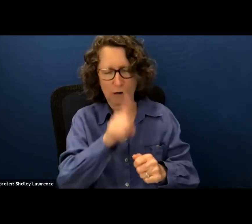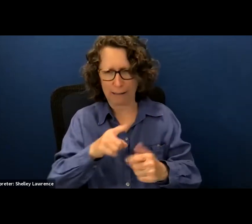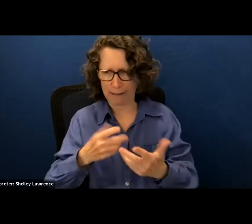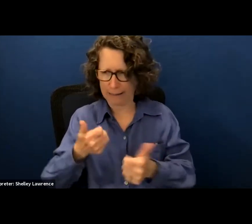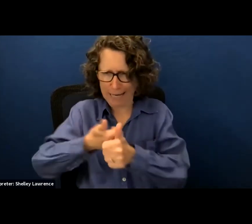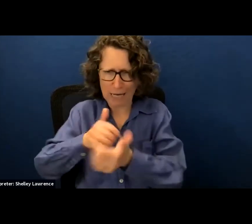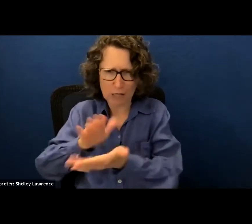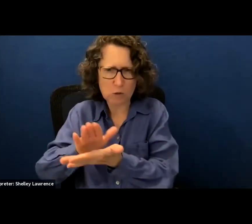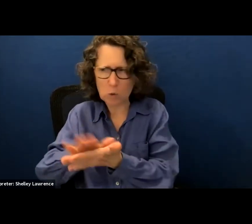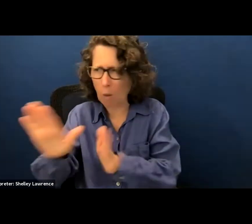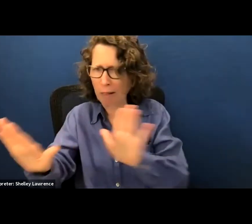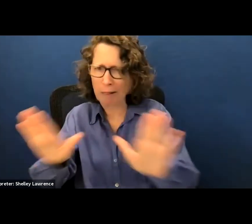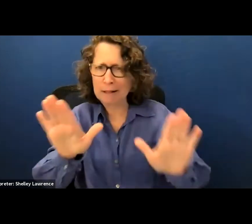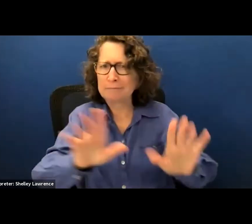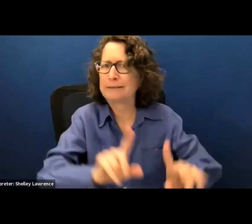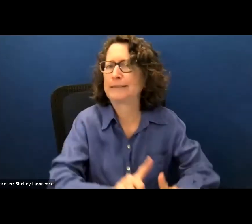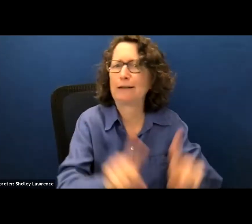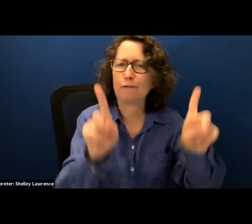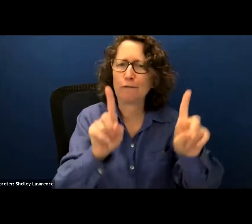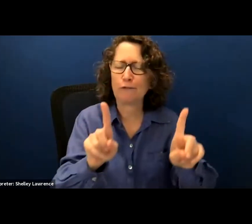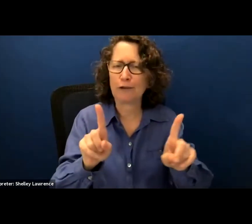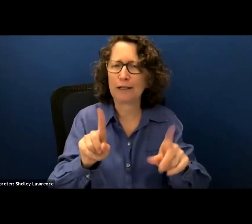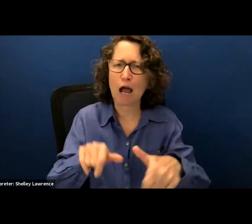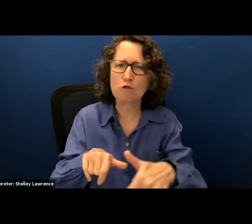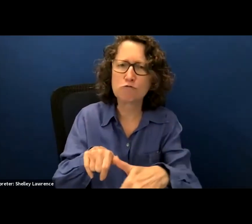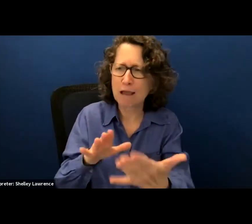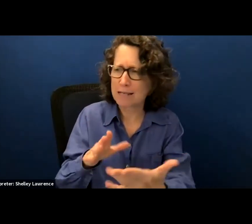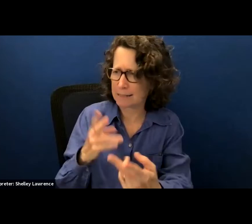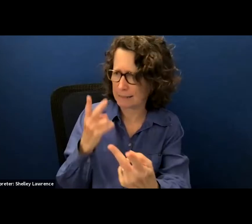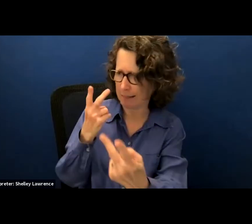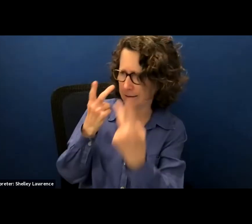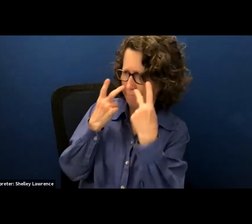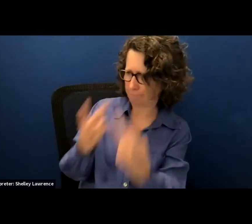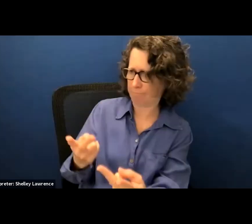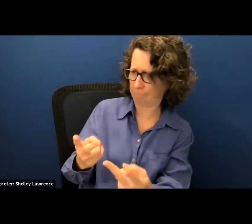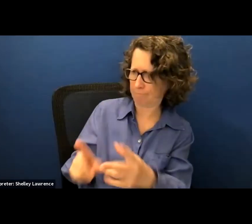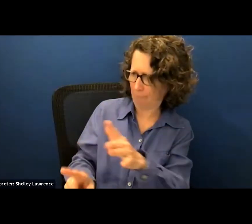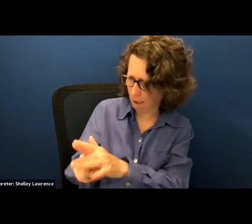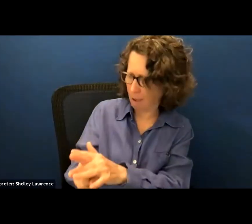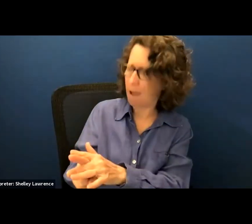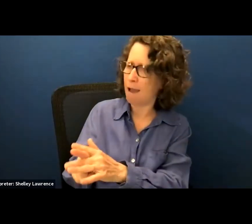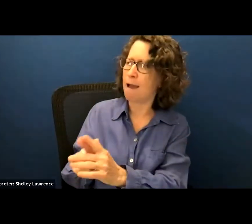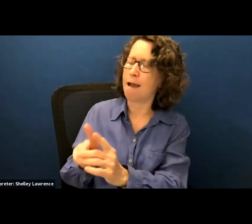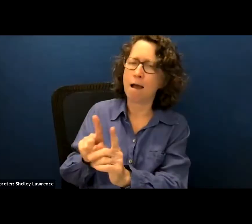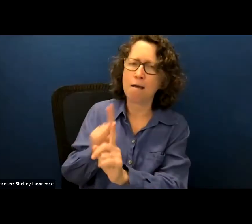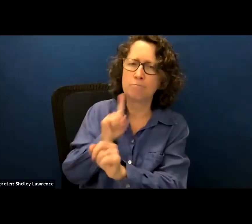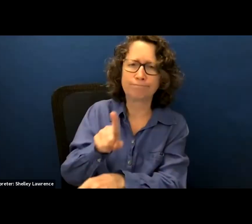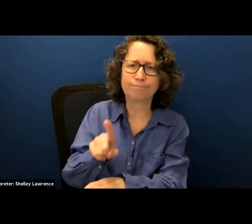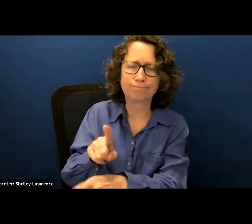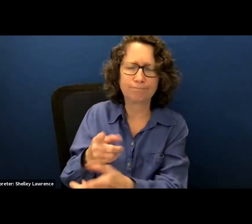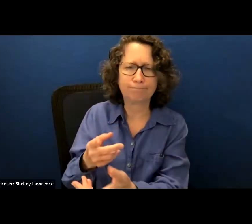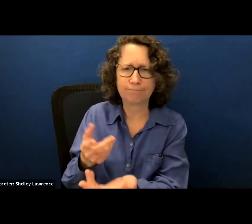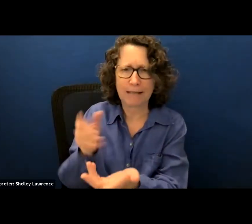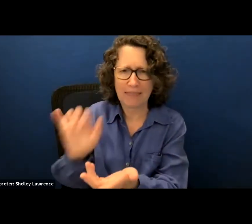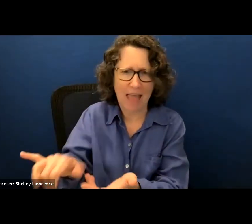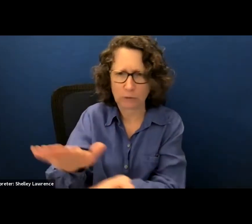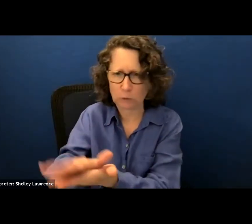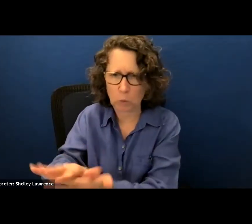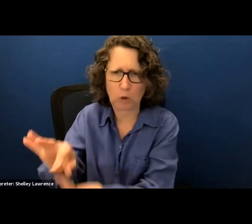dependent on addressing whatever the issues are that can rise to the surface at that school.